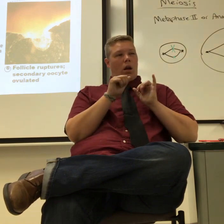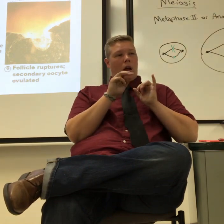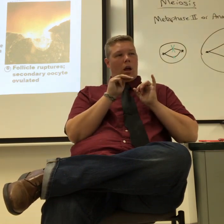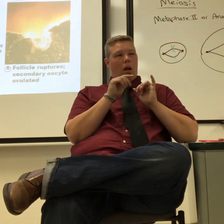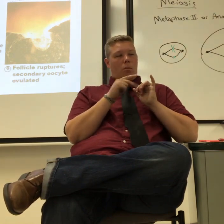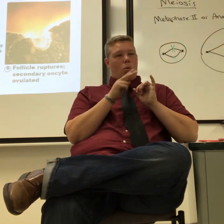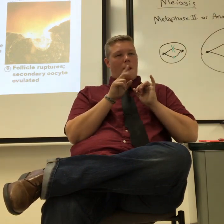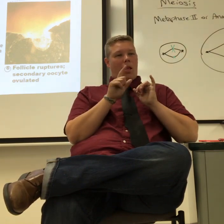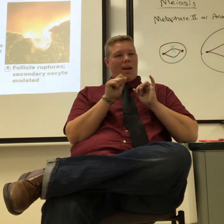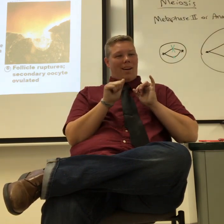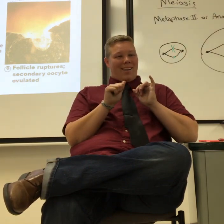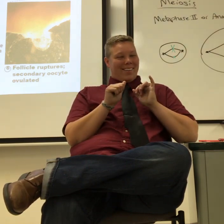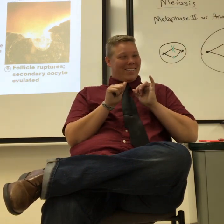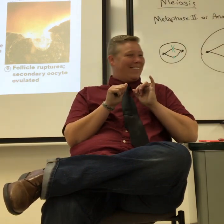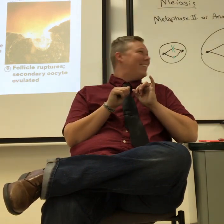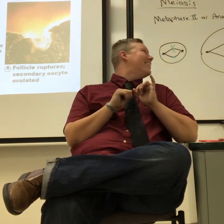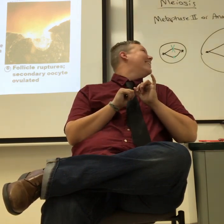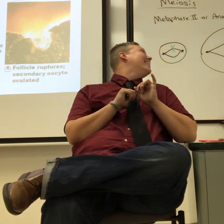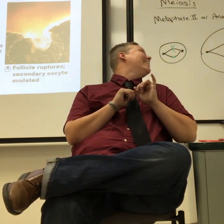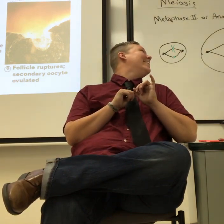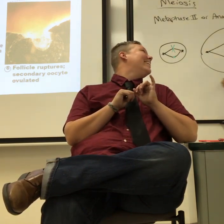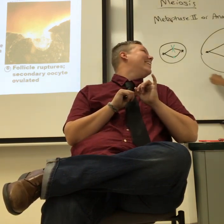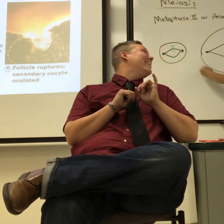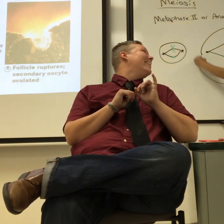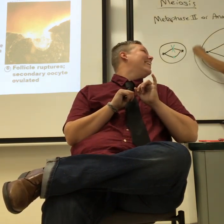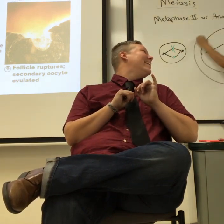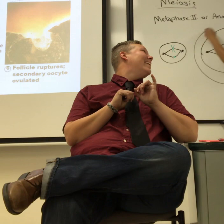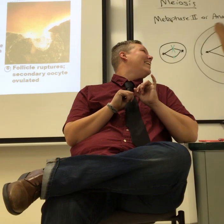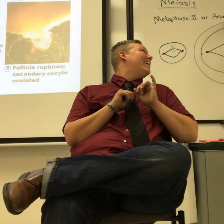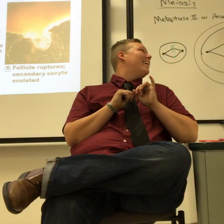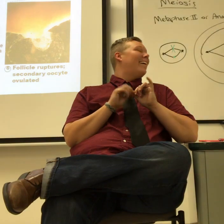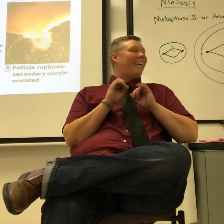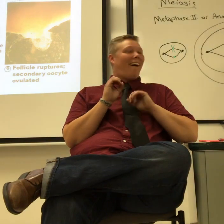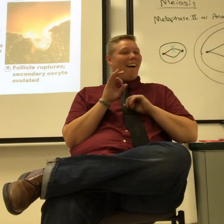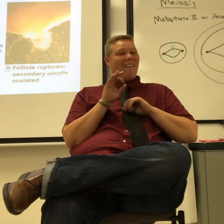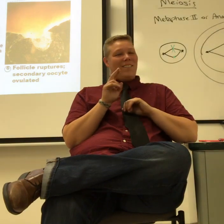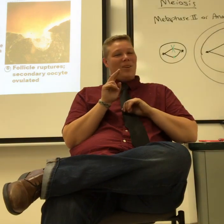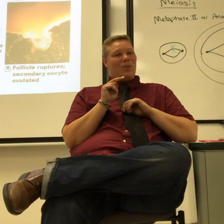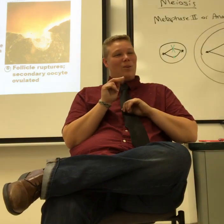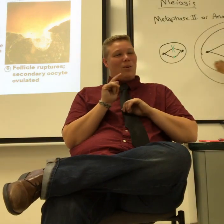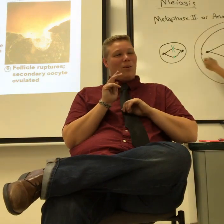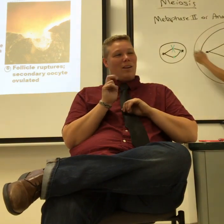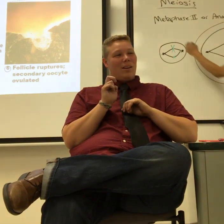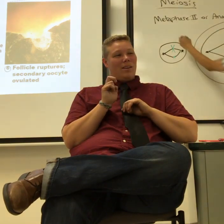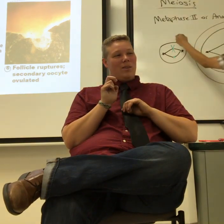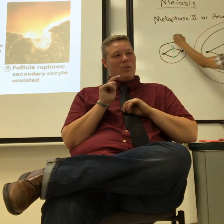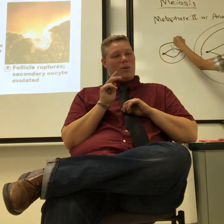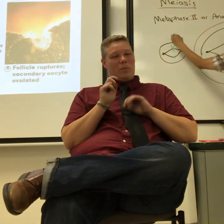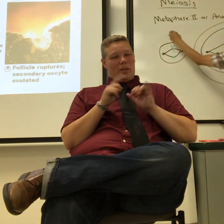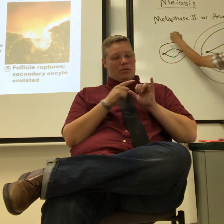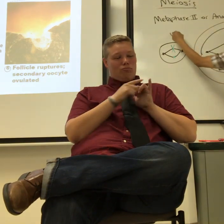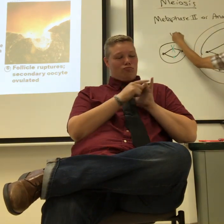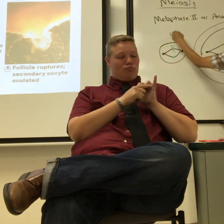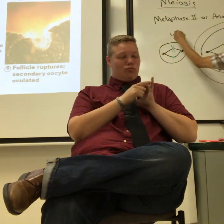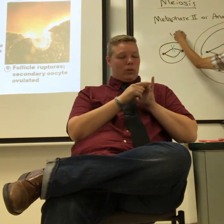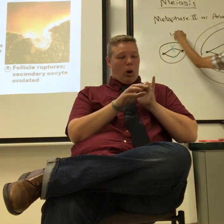Okay? So this is what you ovulate. I don't even know what happens to the first polar